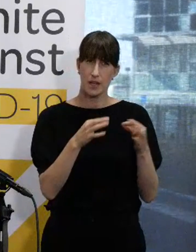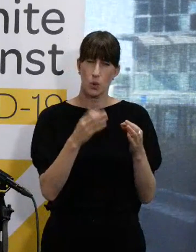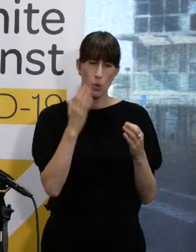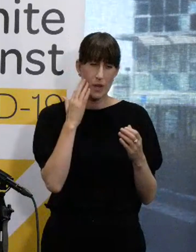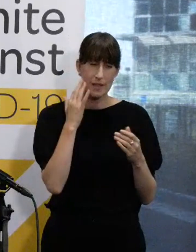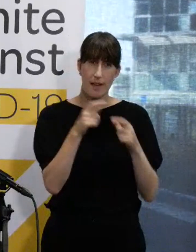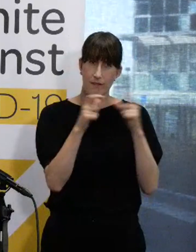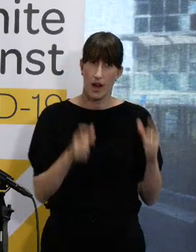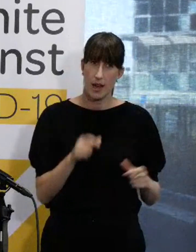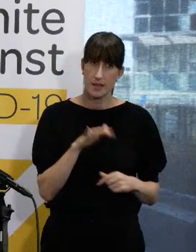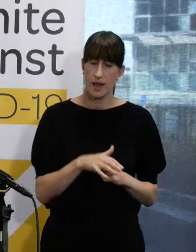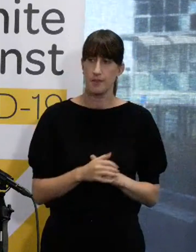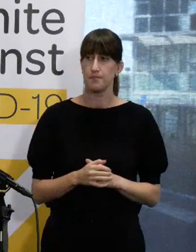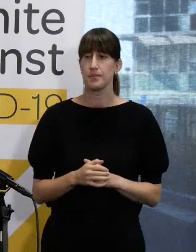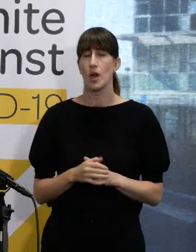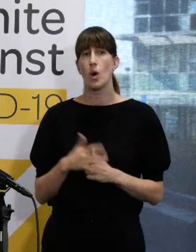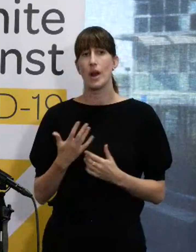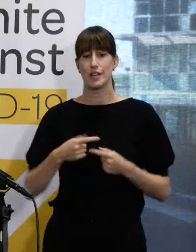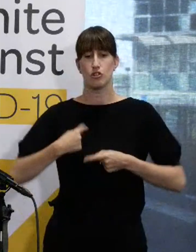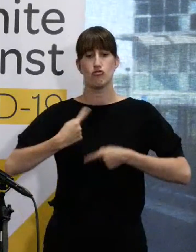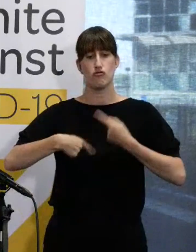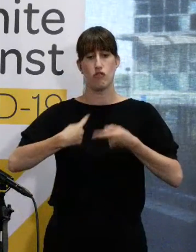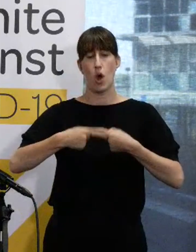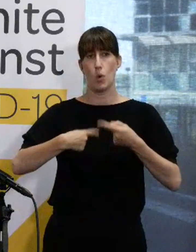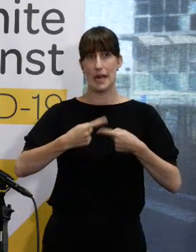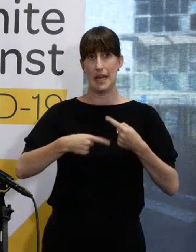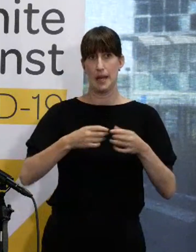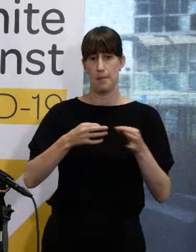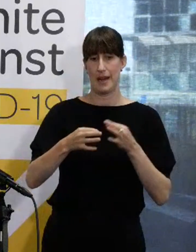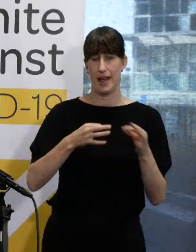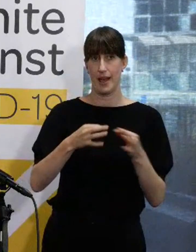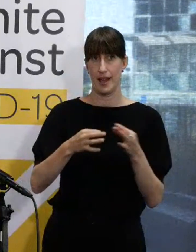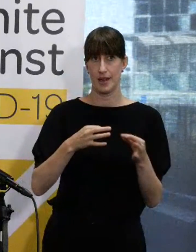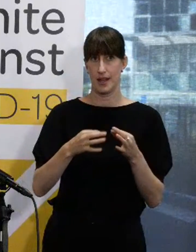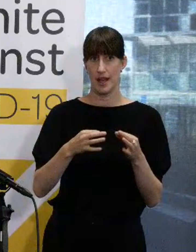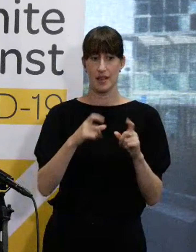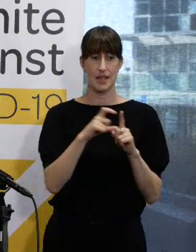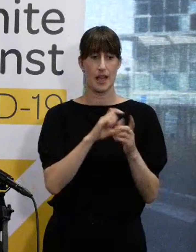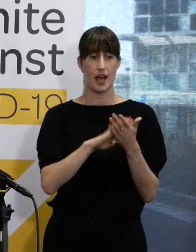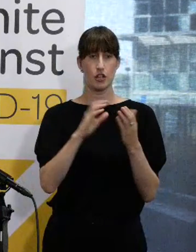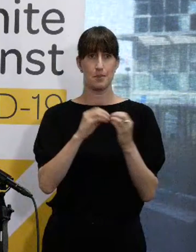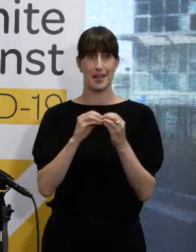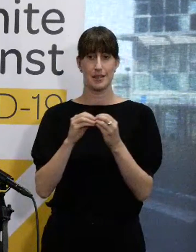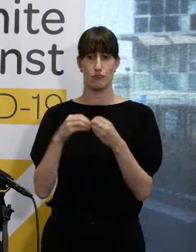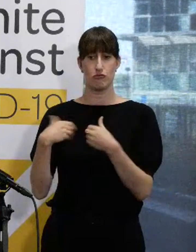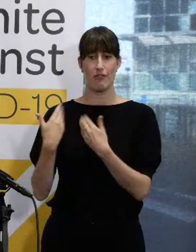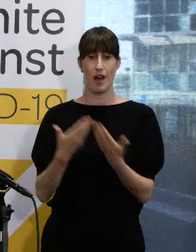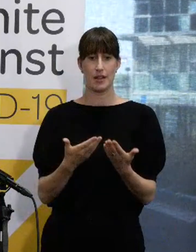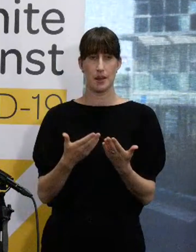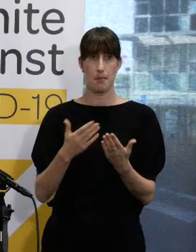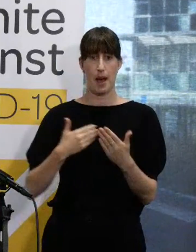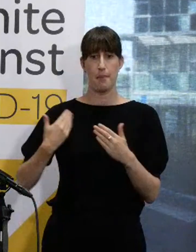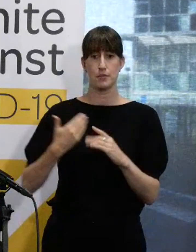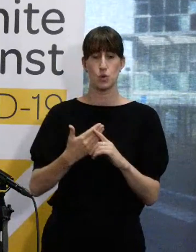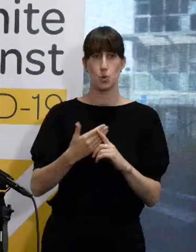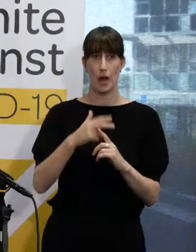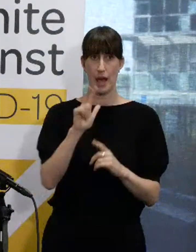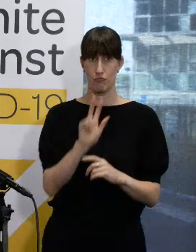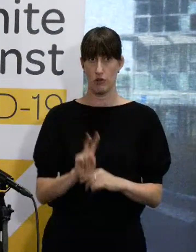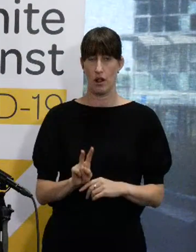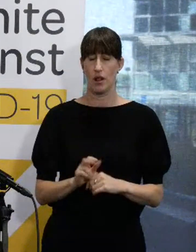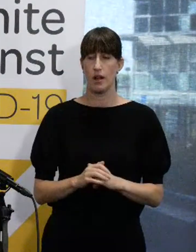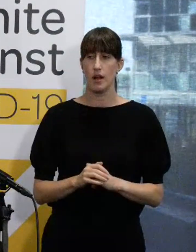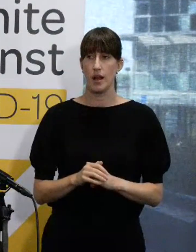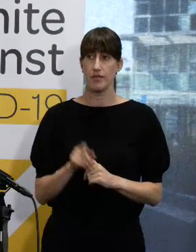the DHB's provided their initial plans through to the end of April, and that's the basis of the figures provided yesterday. And